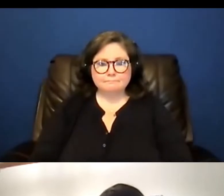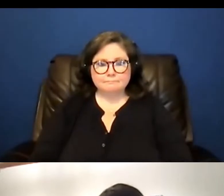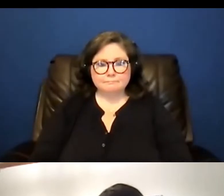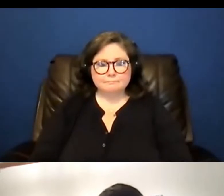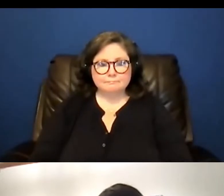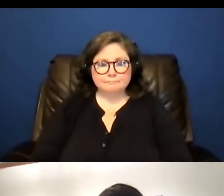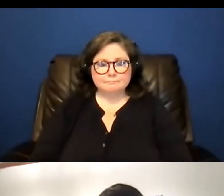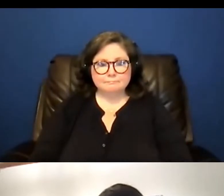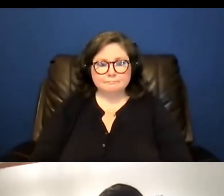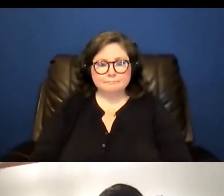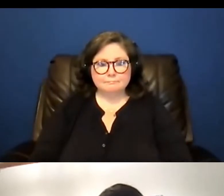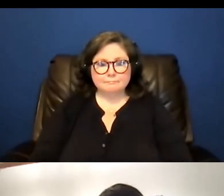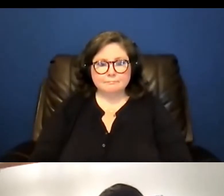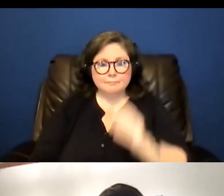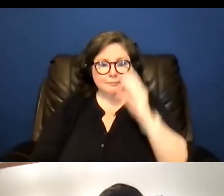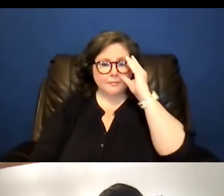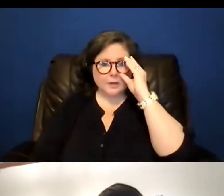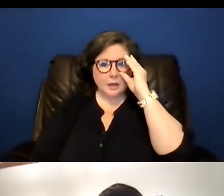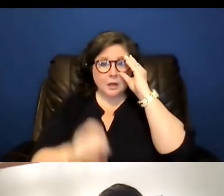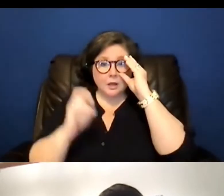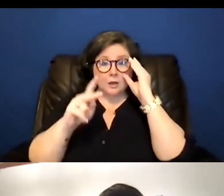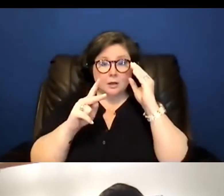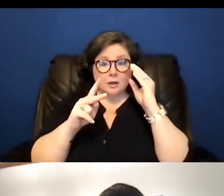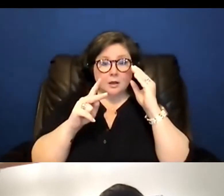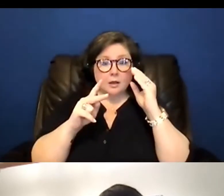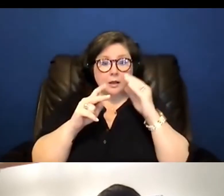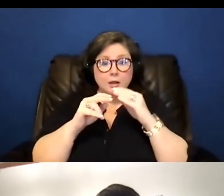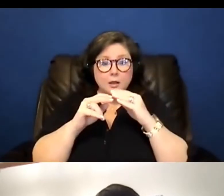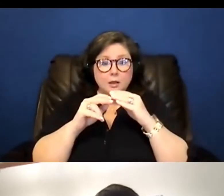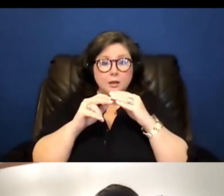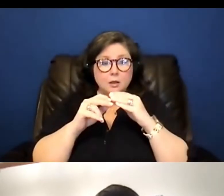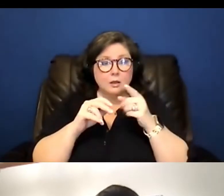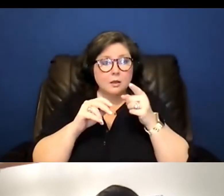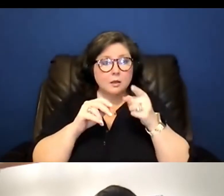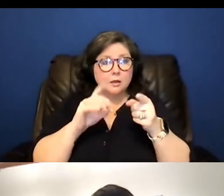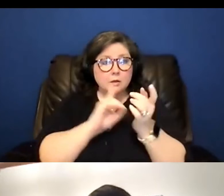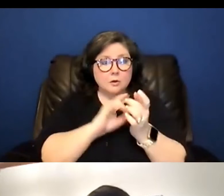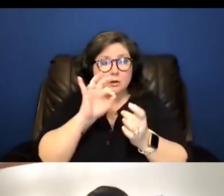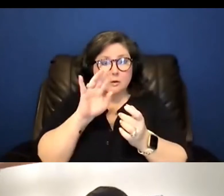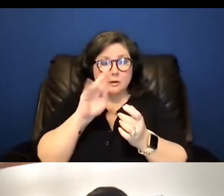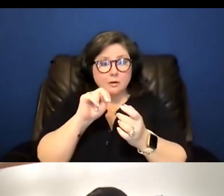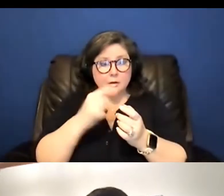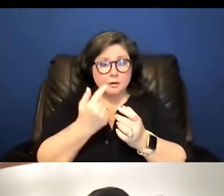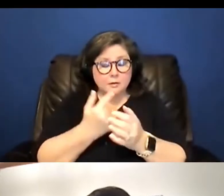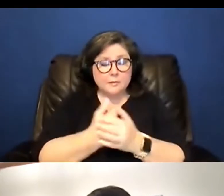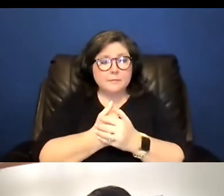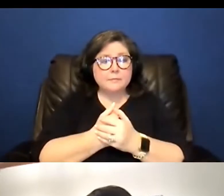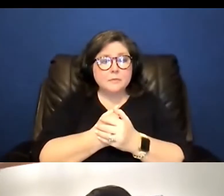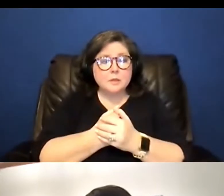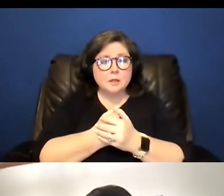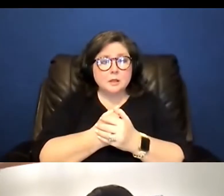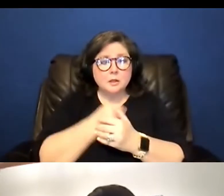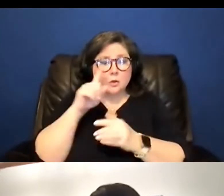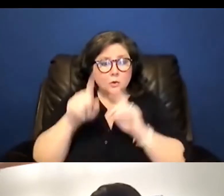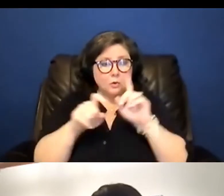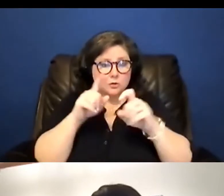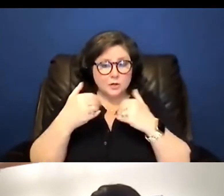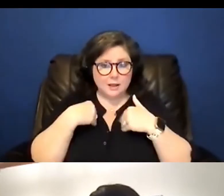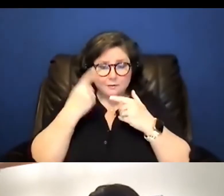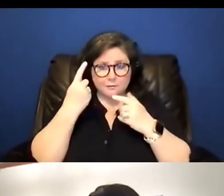Okay, I'm going to give one to you here, Dr. Fung. And the question I have for you